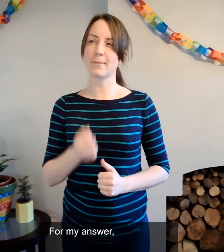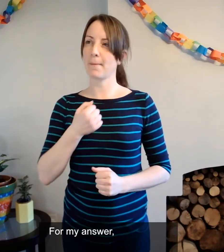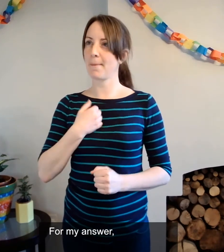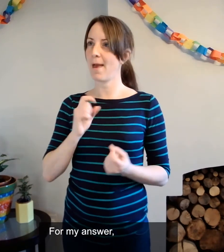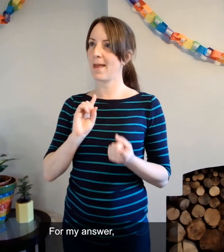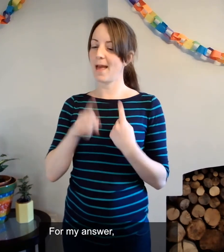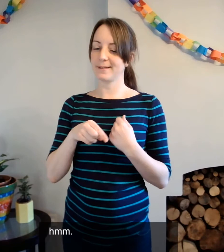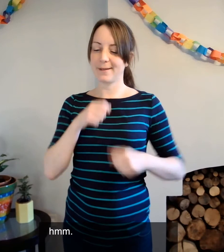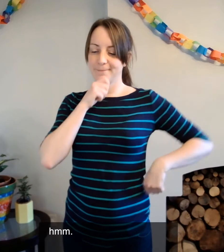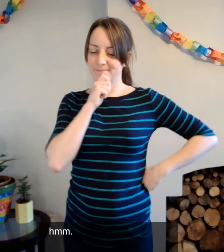answer,